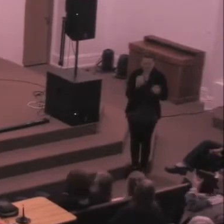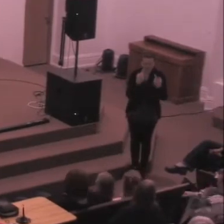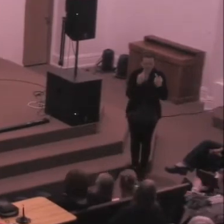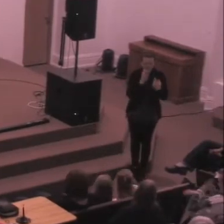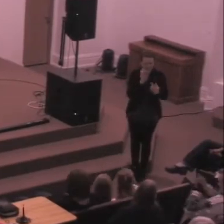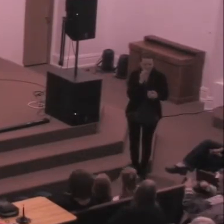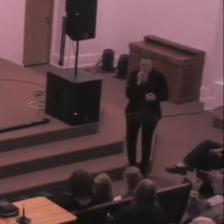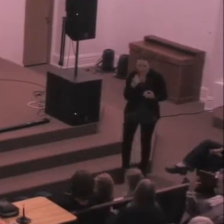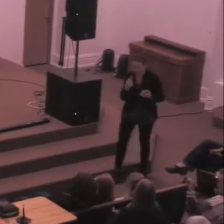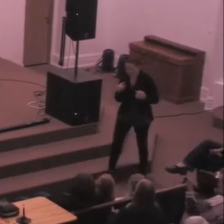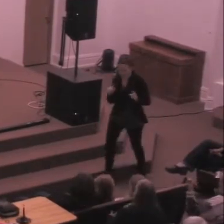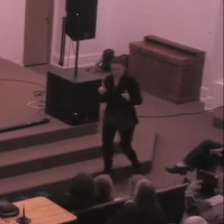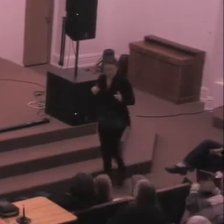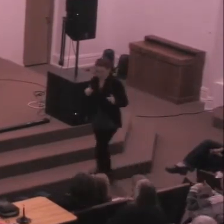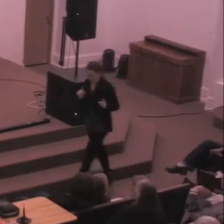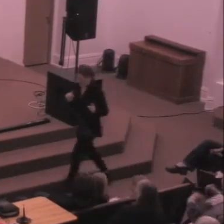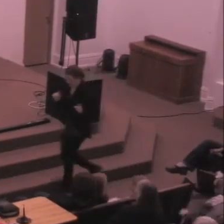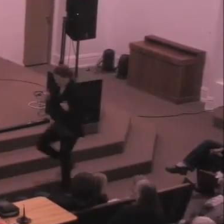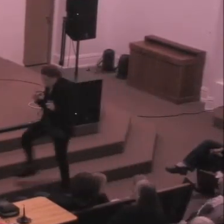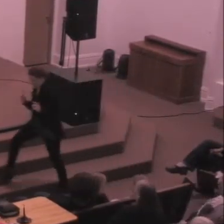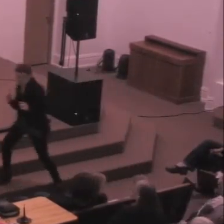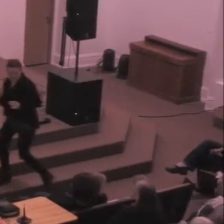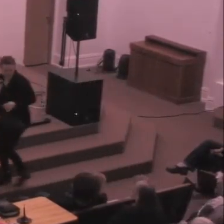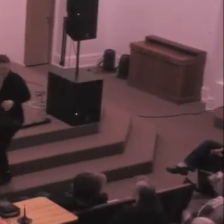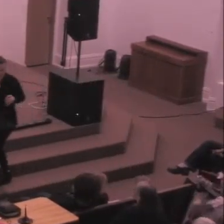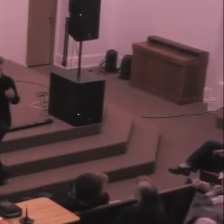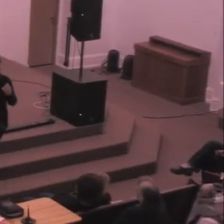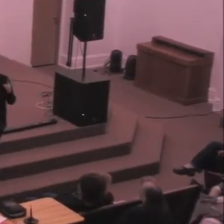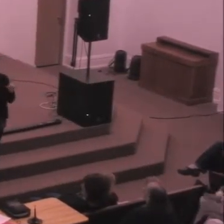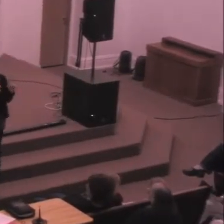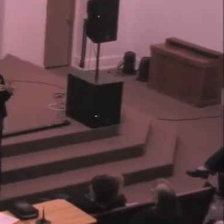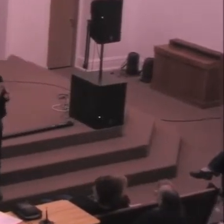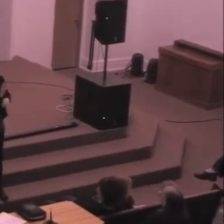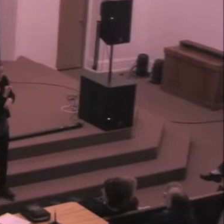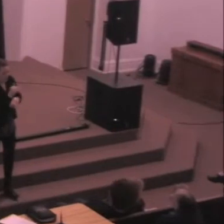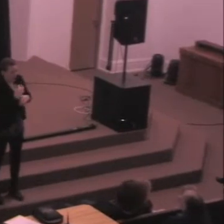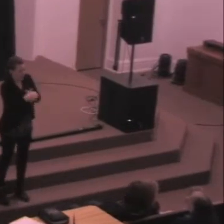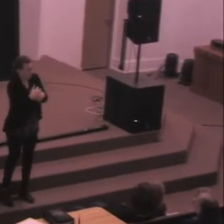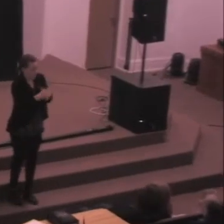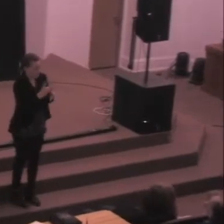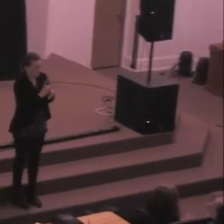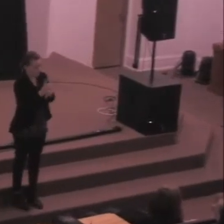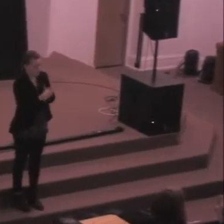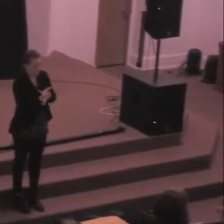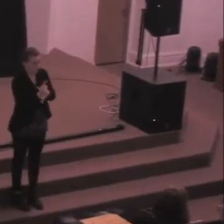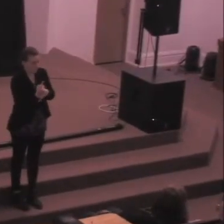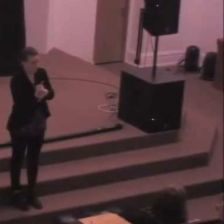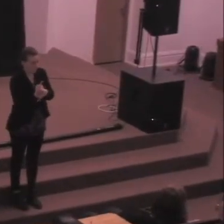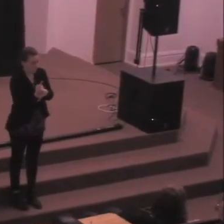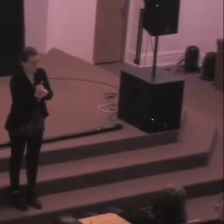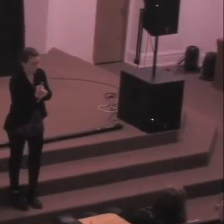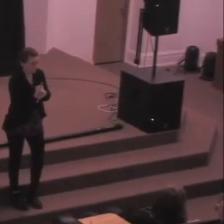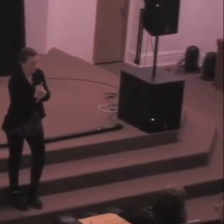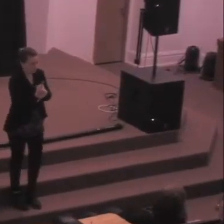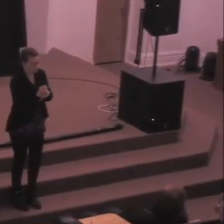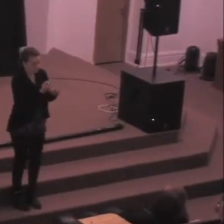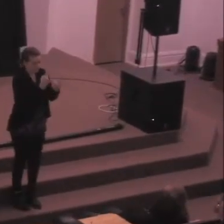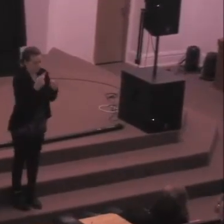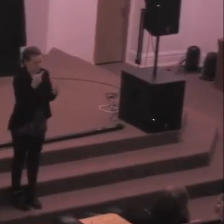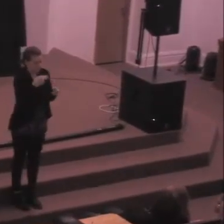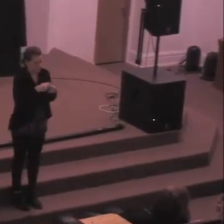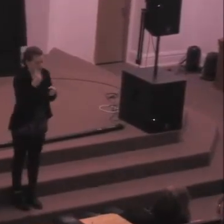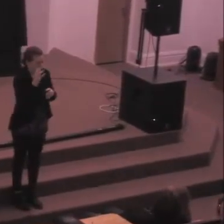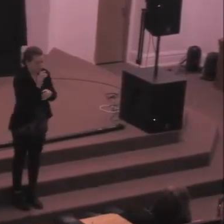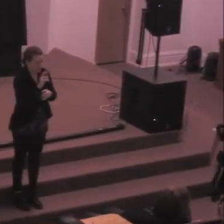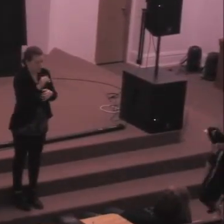announcements. Of course, Fry Bread is Thursday, December 21st. We'll be back up with another Fry Bread. Please come and join us